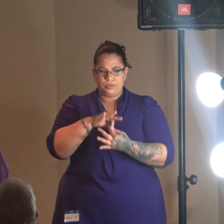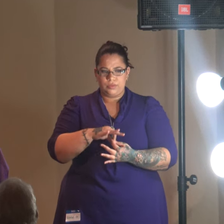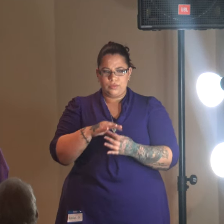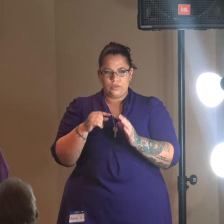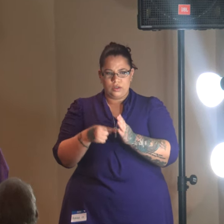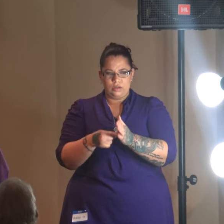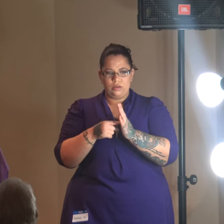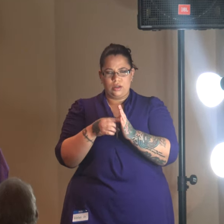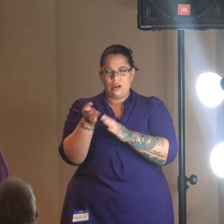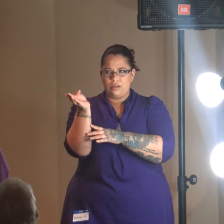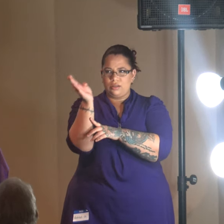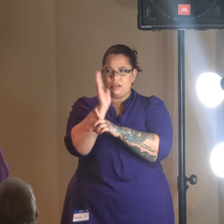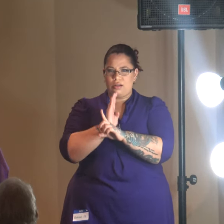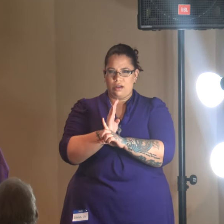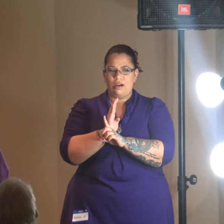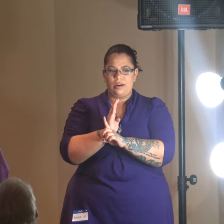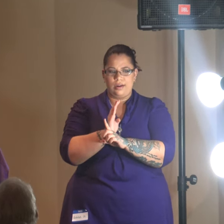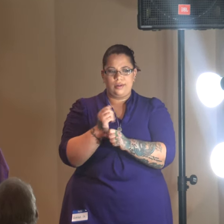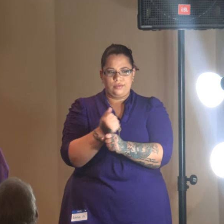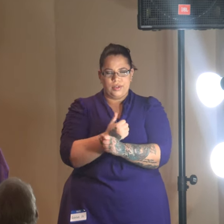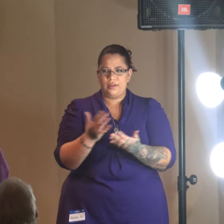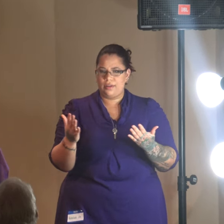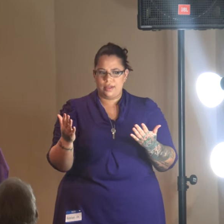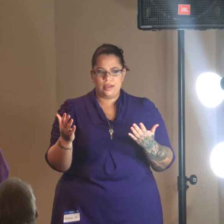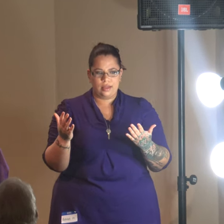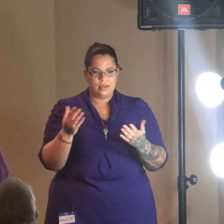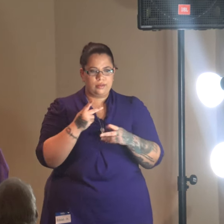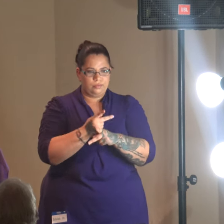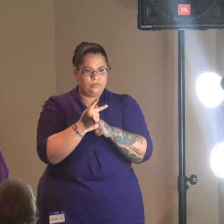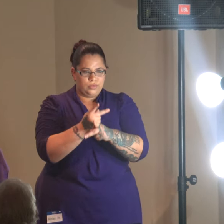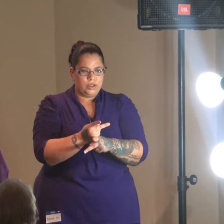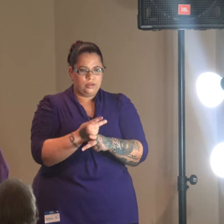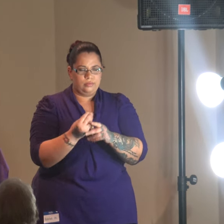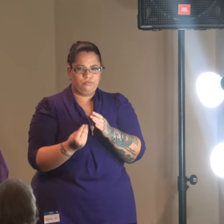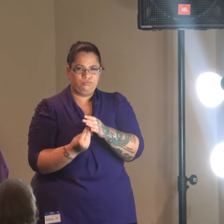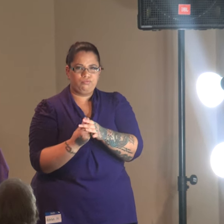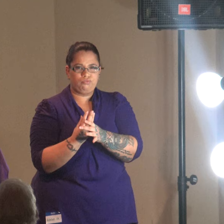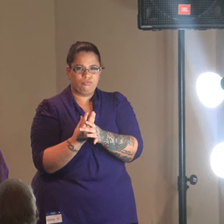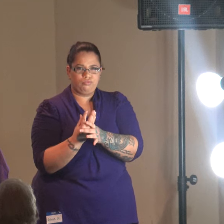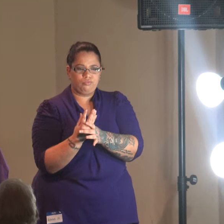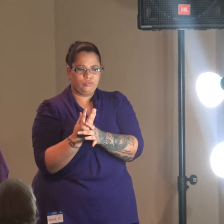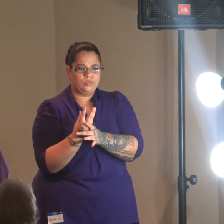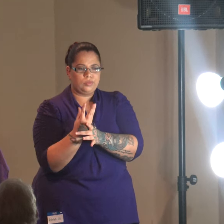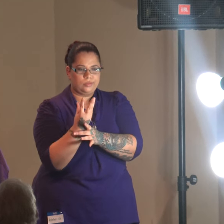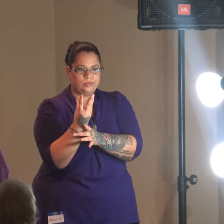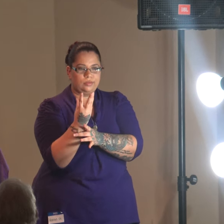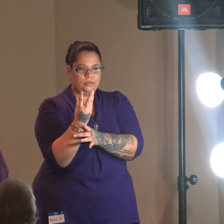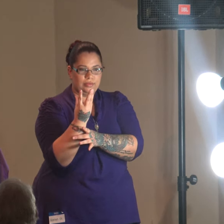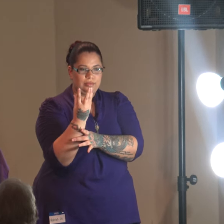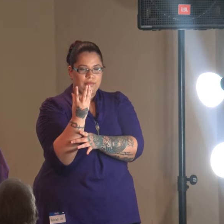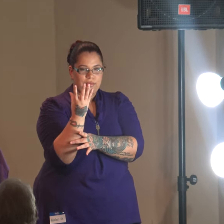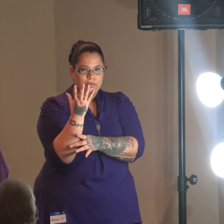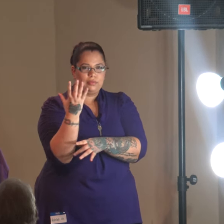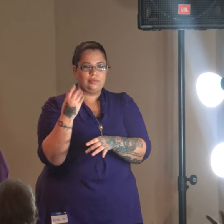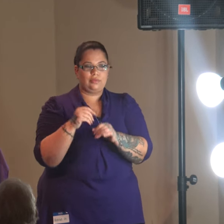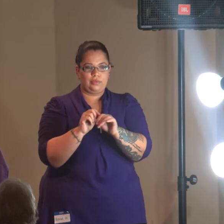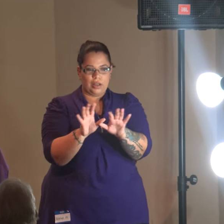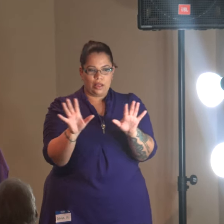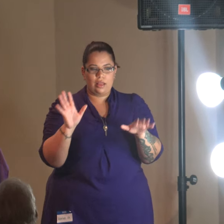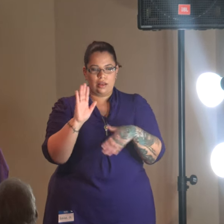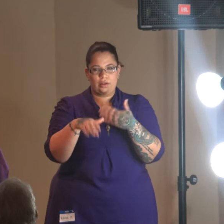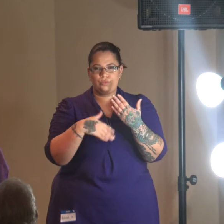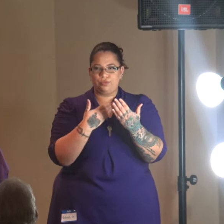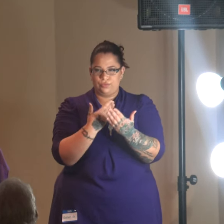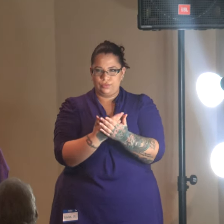doing is an expression of the power and presence of God itself, that every aspect of my beingness is showing up. I declare it every